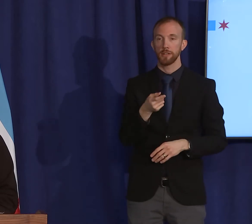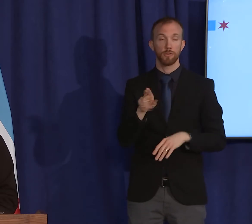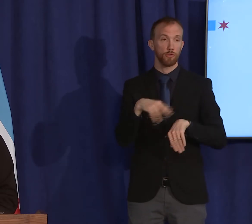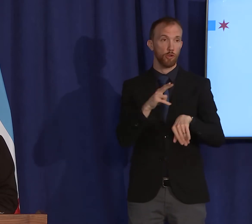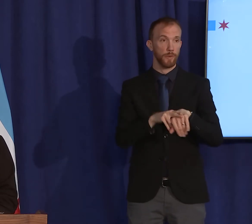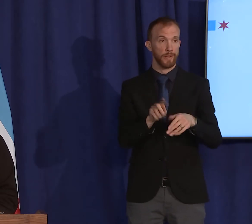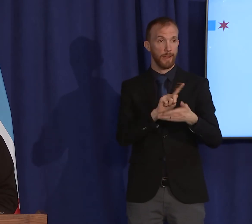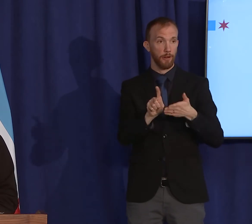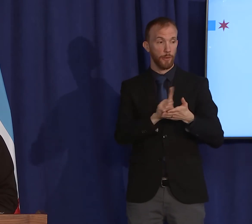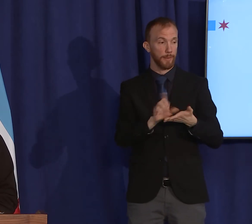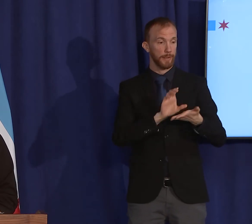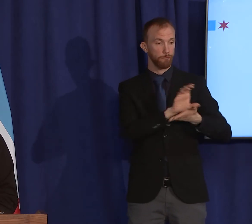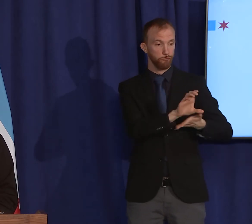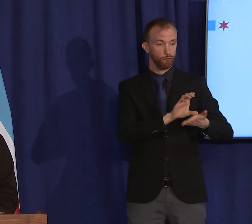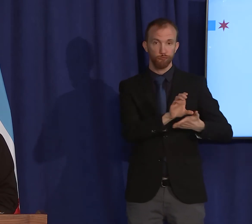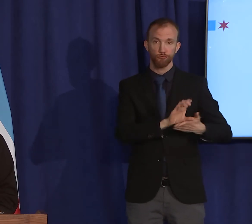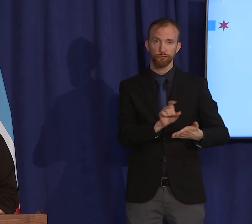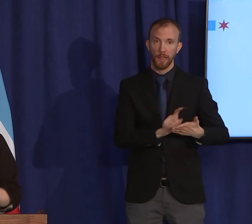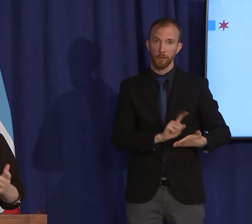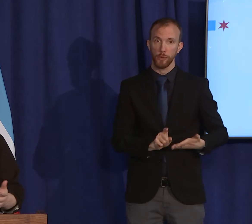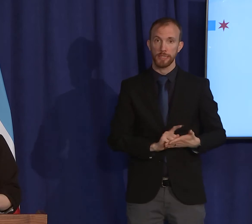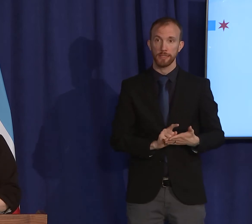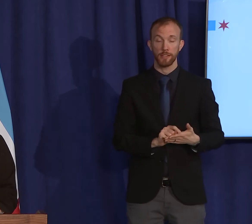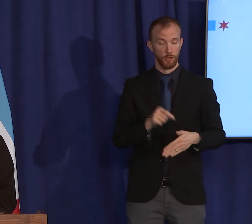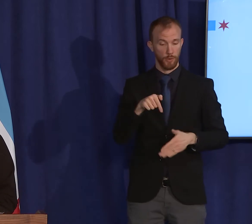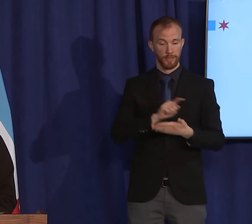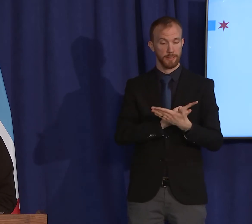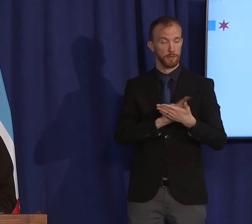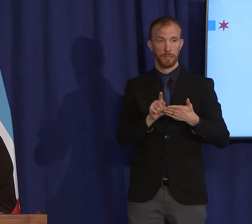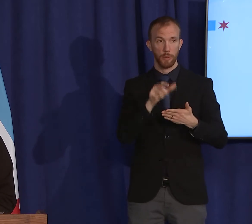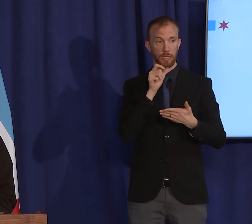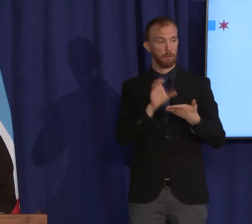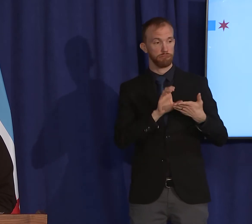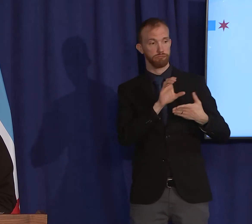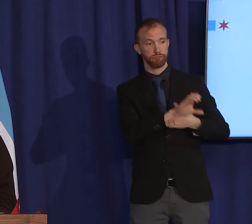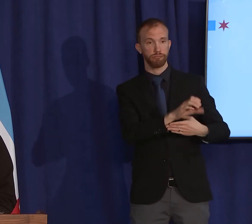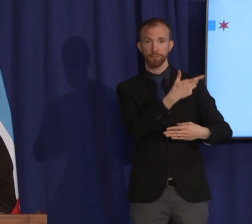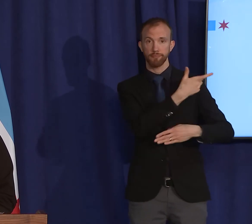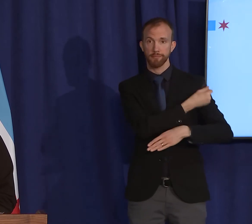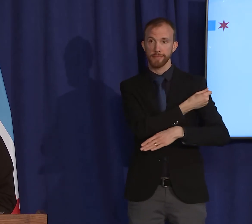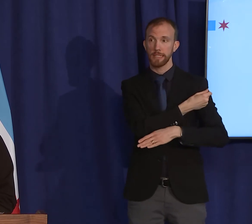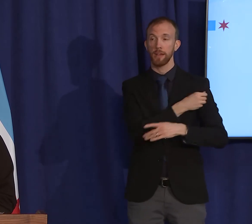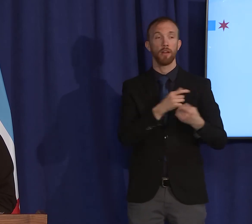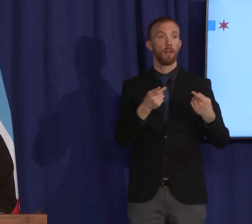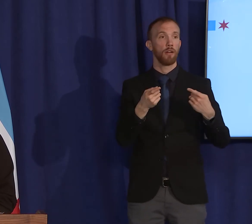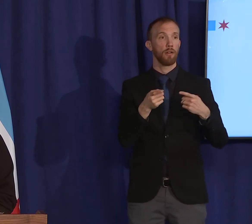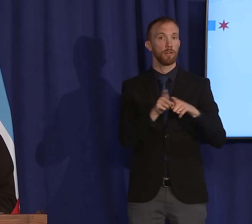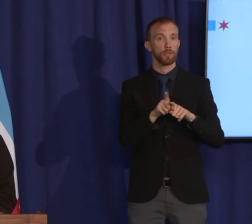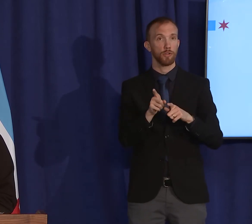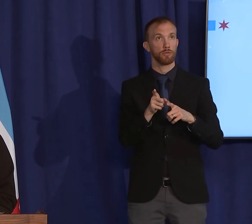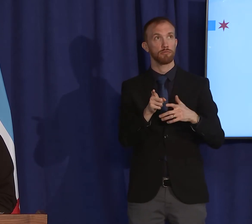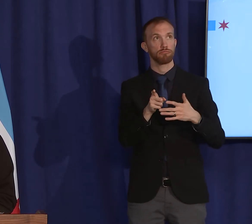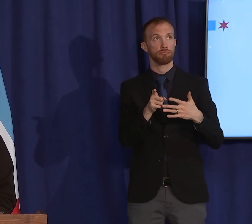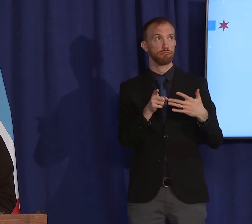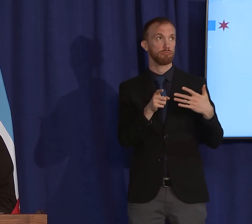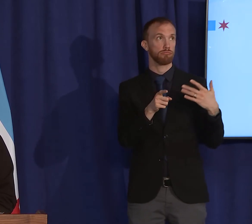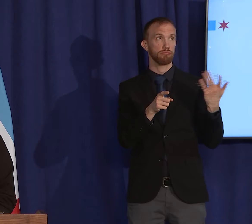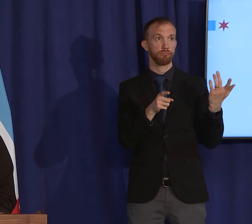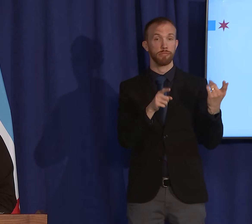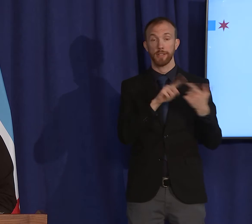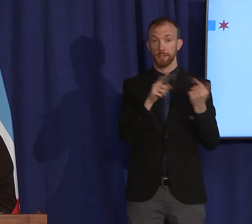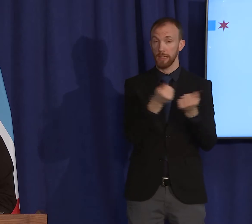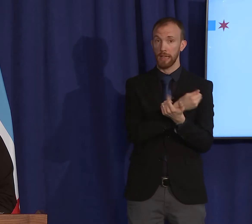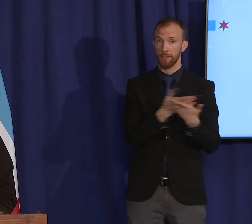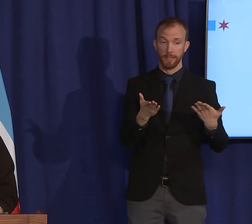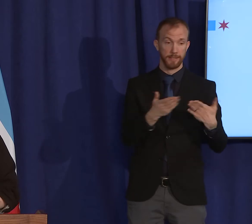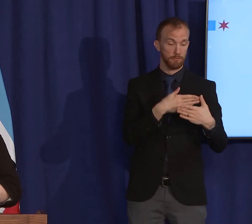basis. We did not provide any first doses of vaccine this week, and they won't be receiving any first doses of vaccine until everything is